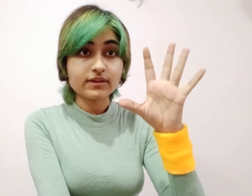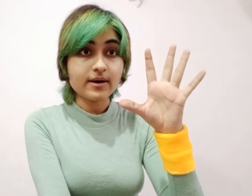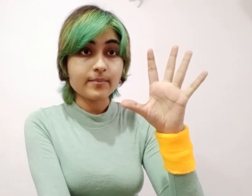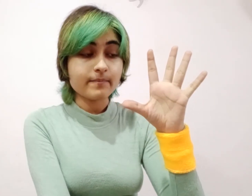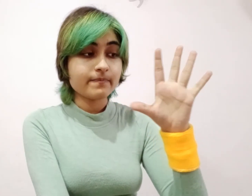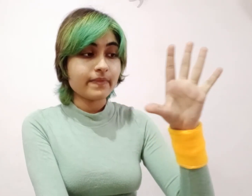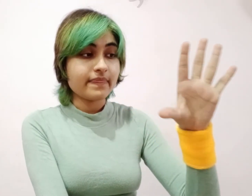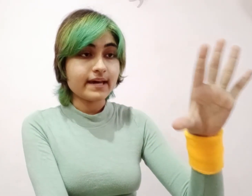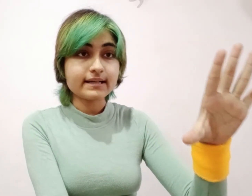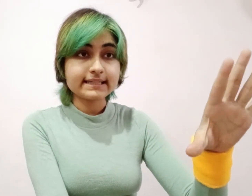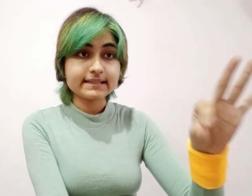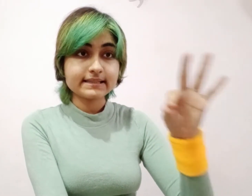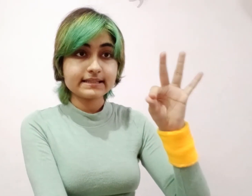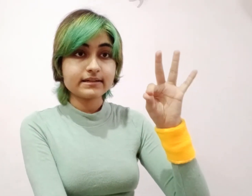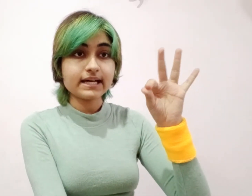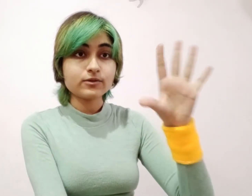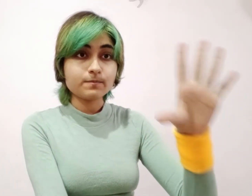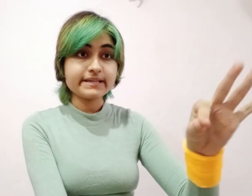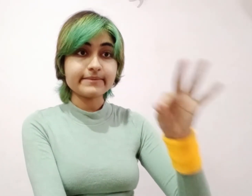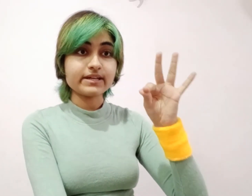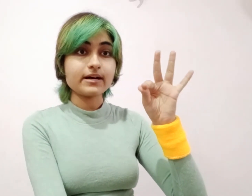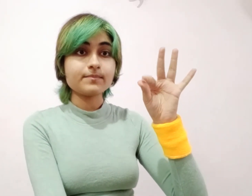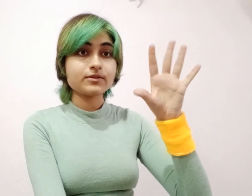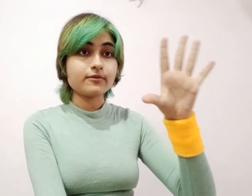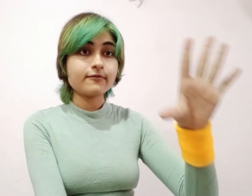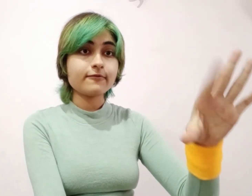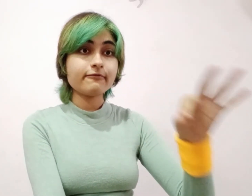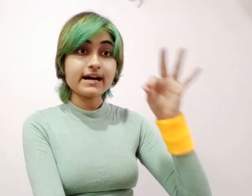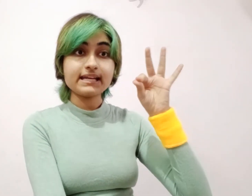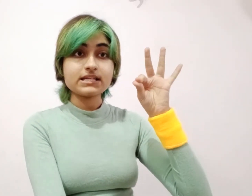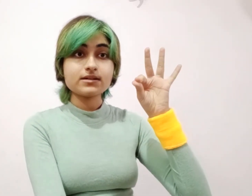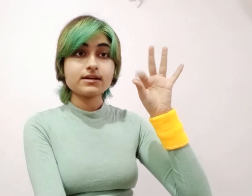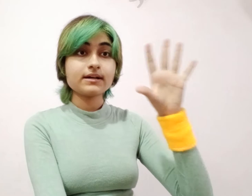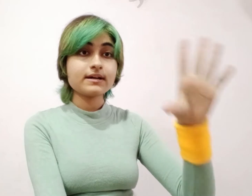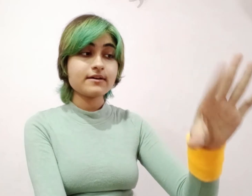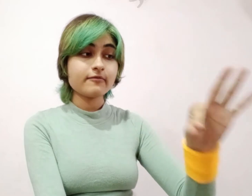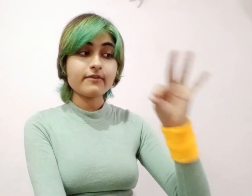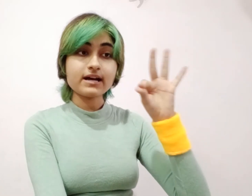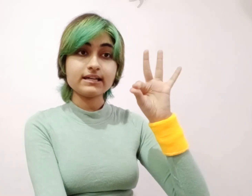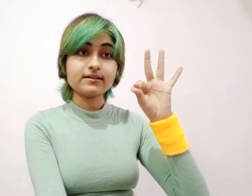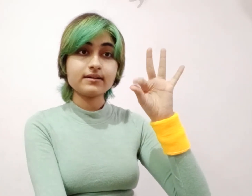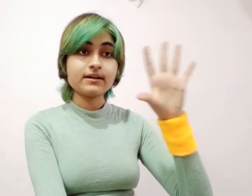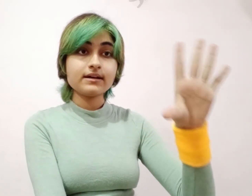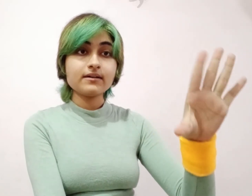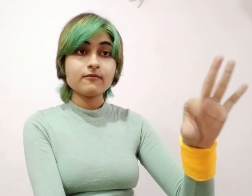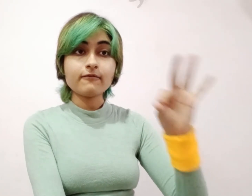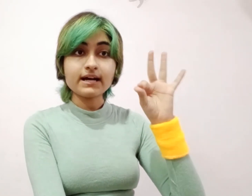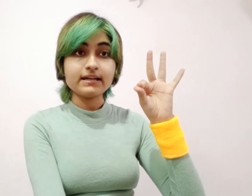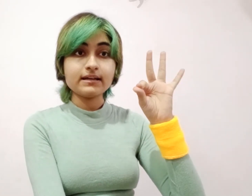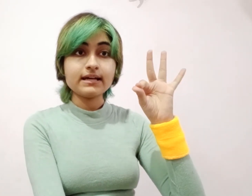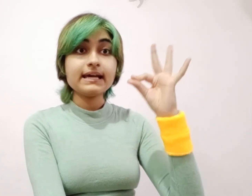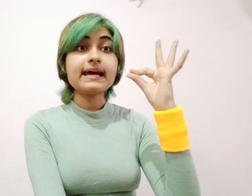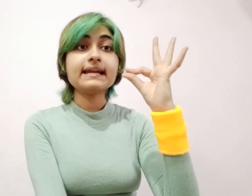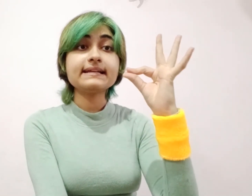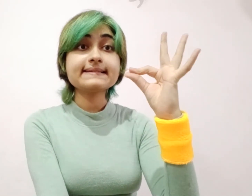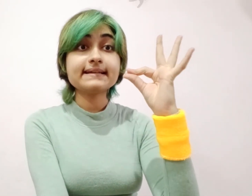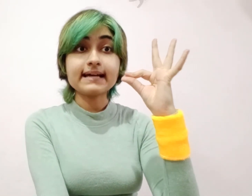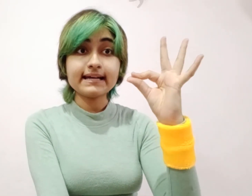thumb, they are trying to pick something up. So find, find, find, and it is the 9